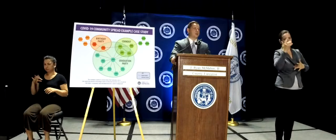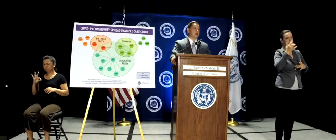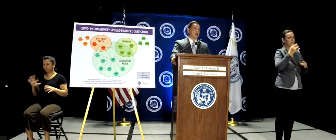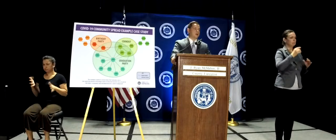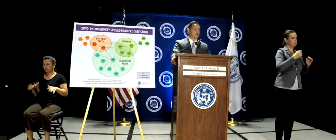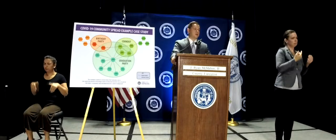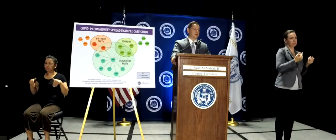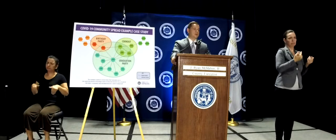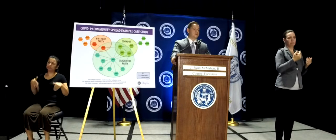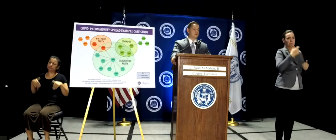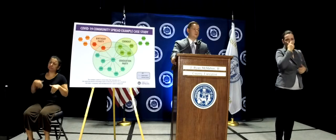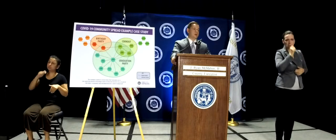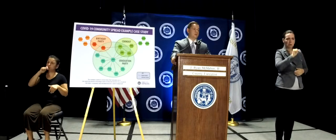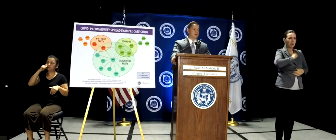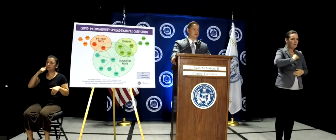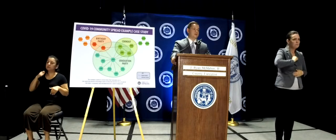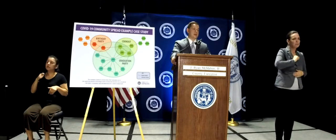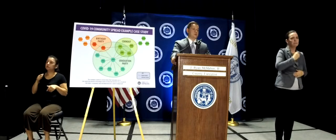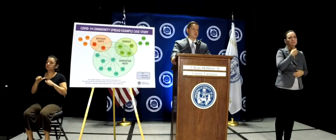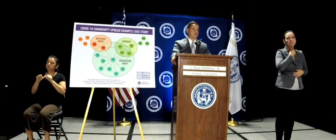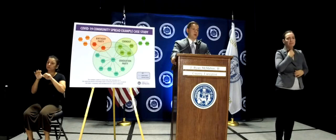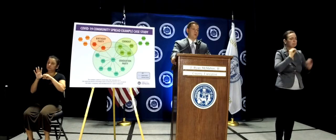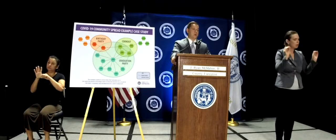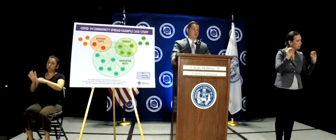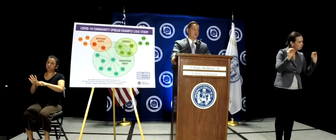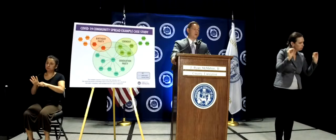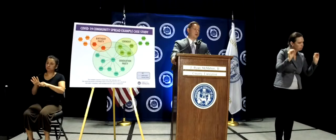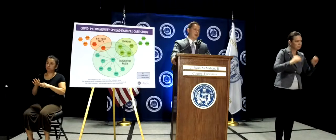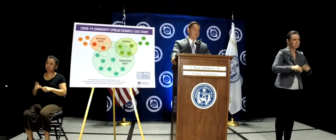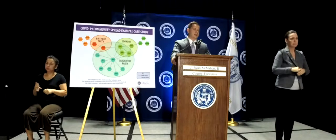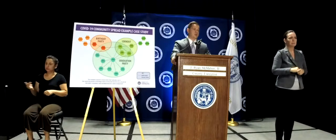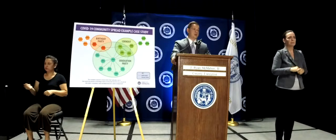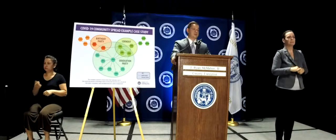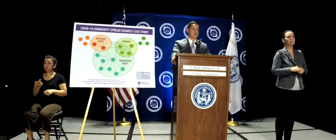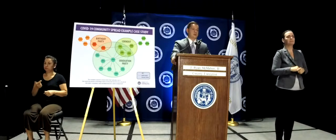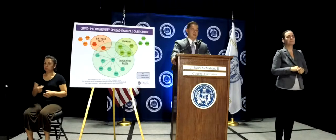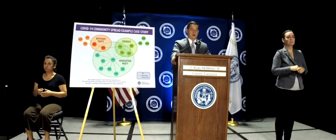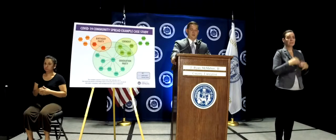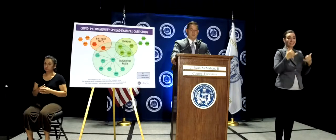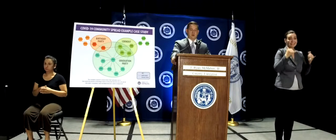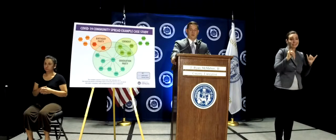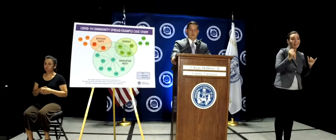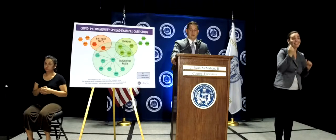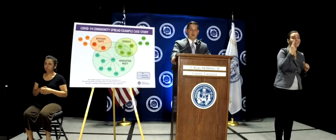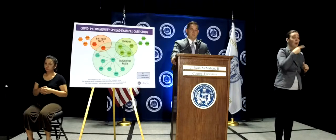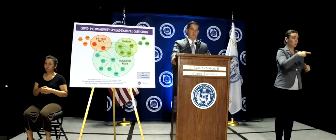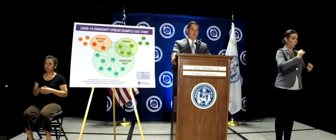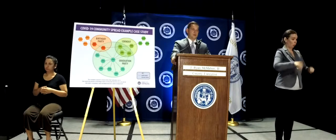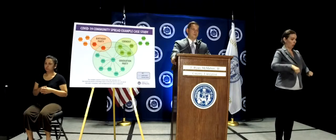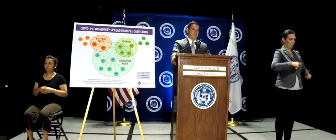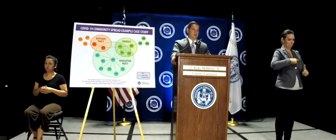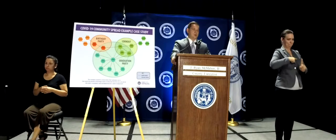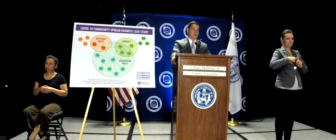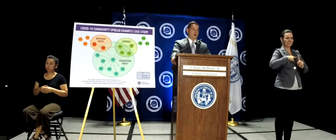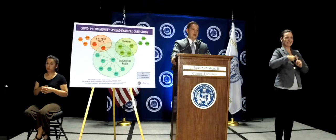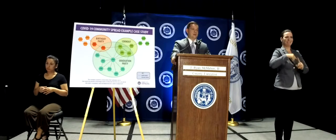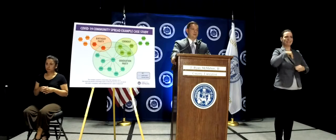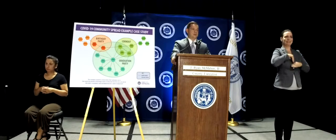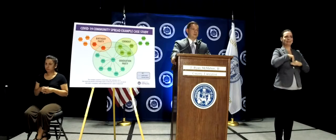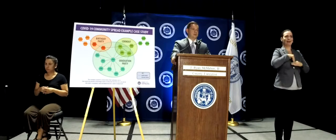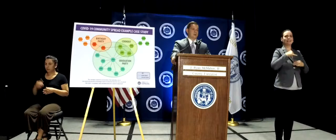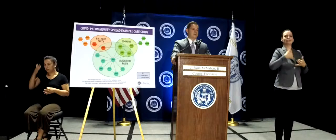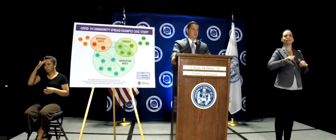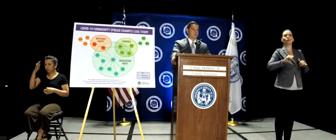country. You need to be able to get these test results back quickly, contact trace. There's always an element of whether or